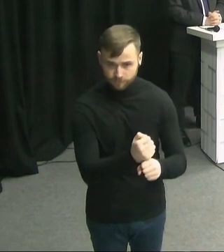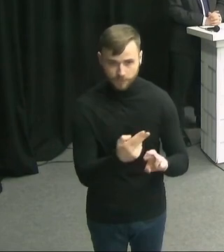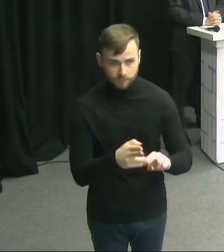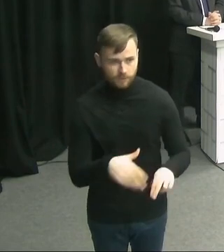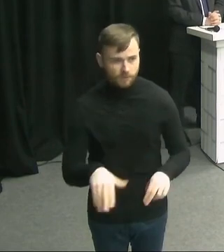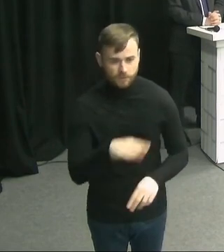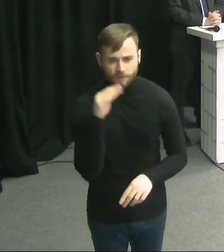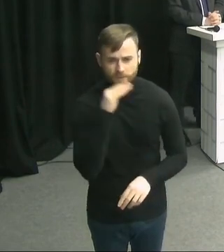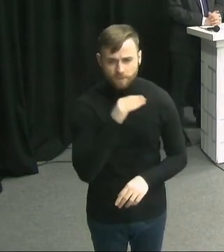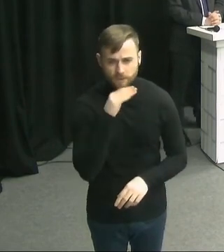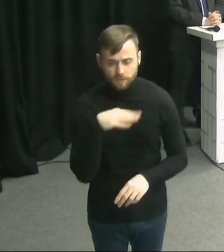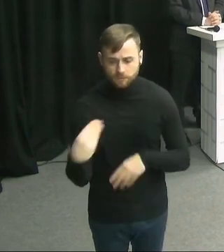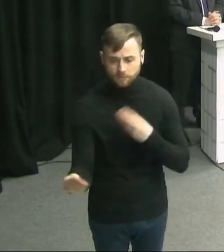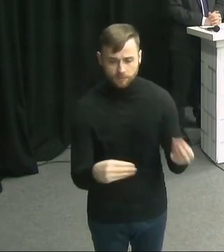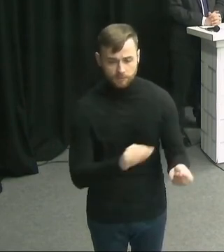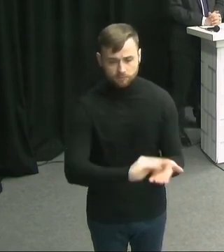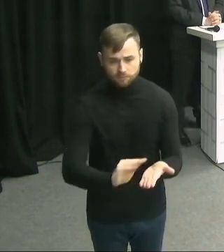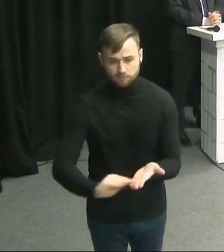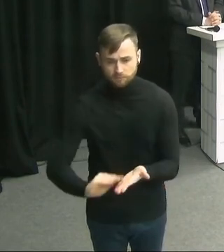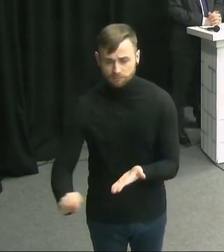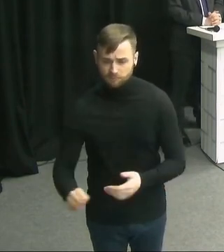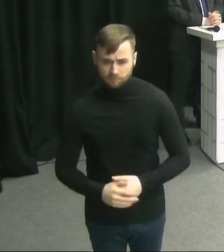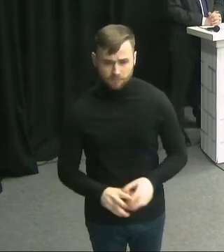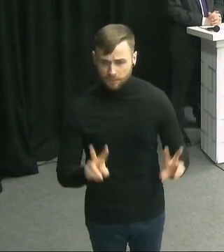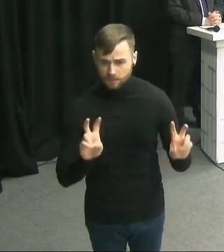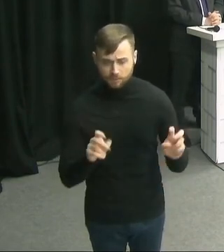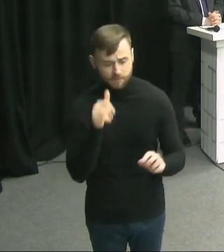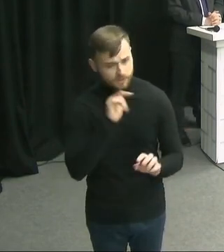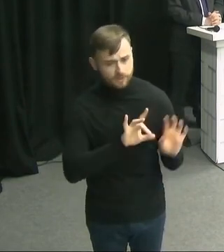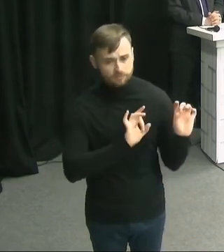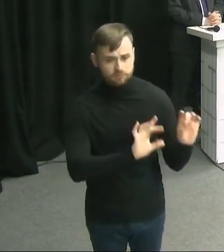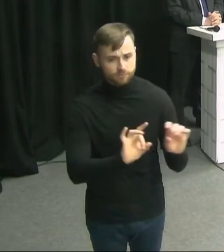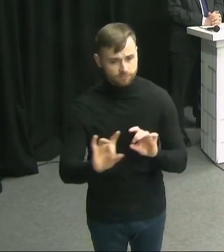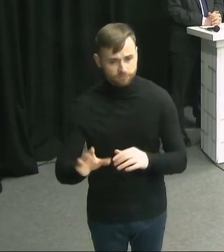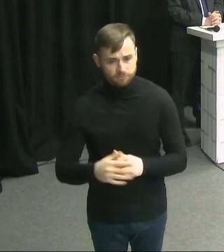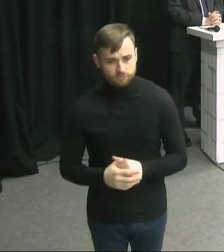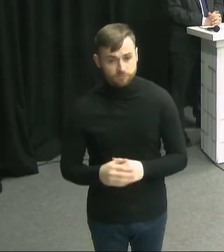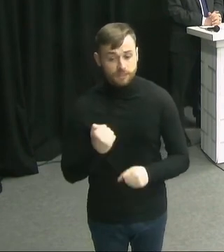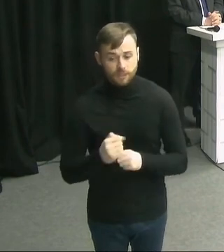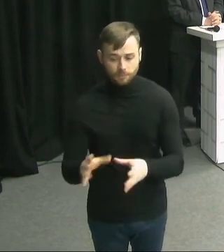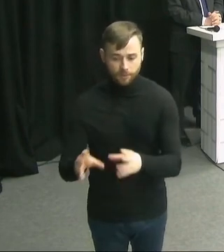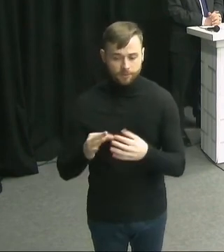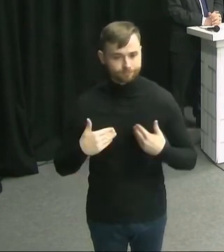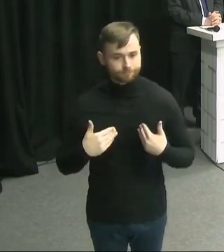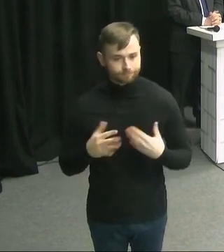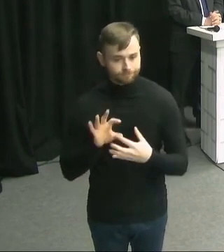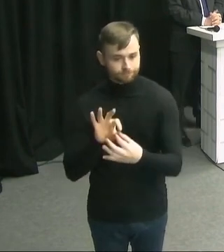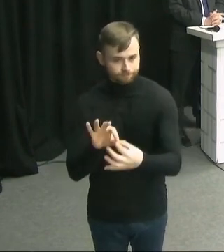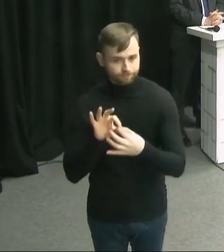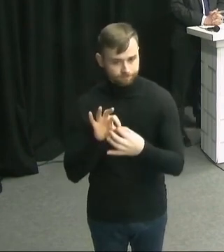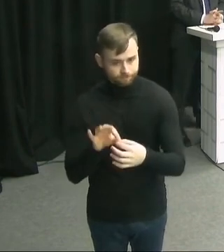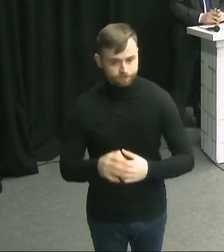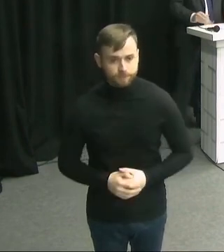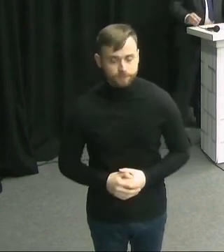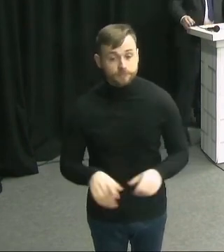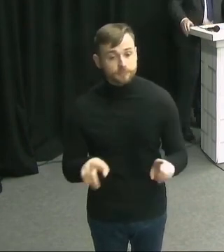I didn't give them mass jobs to complete. Everybody had different tasks. Everybody worked